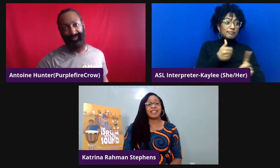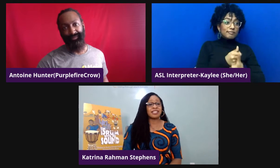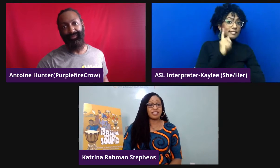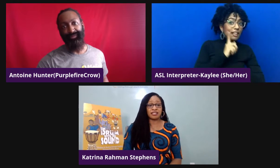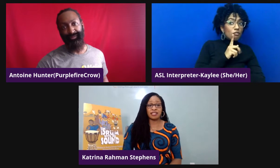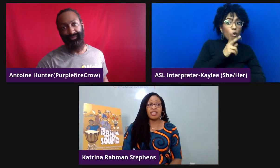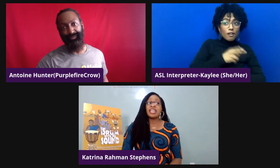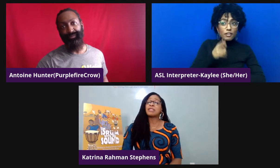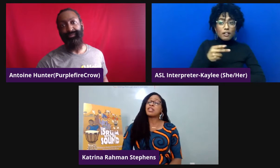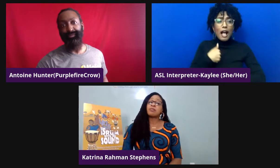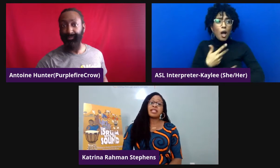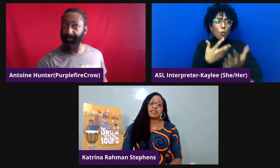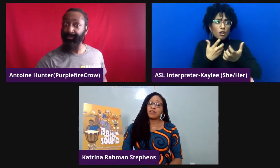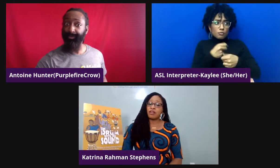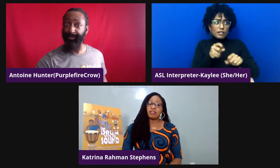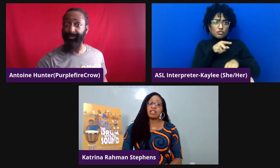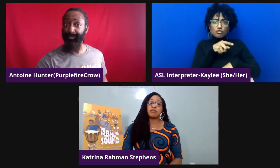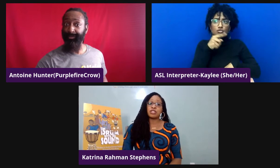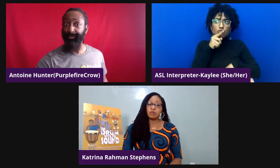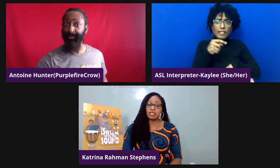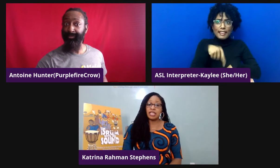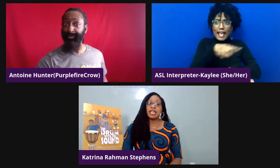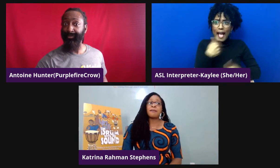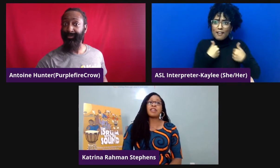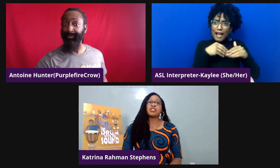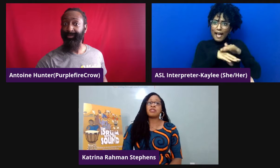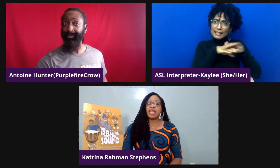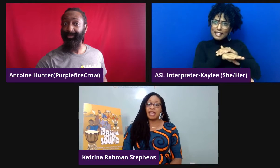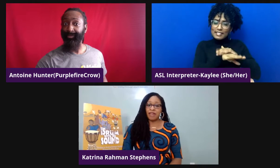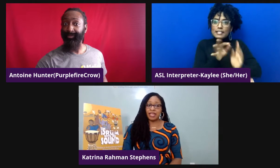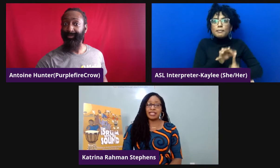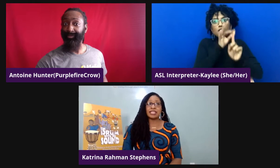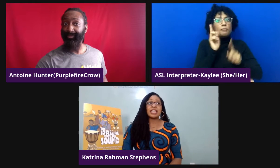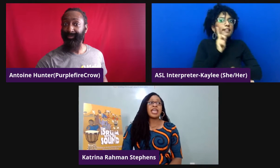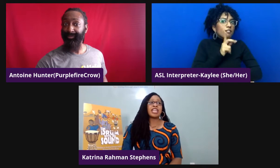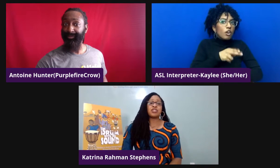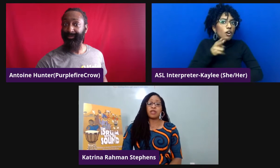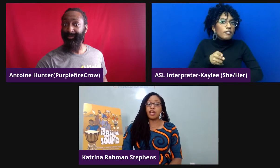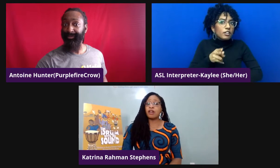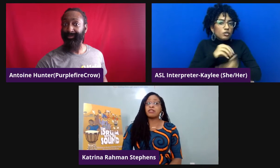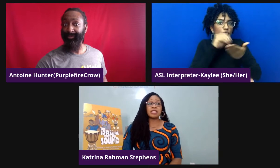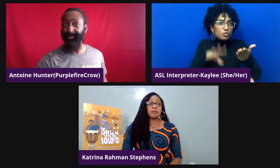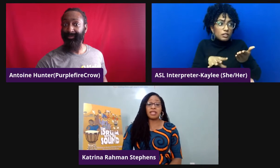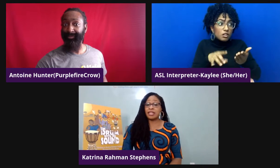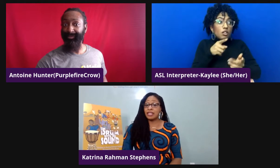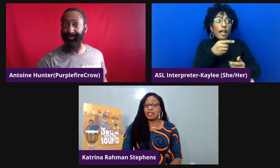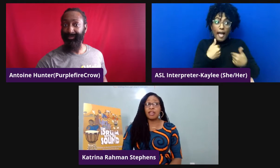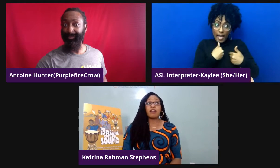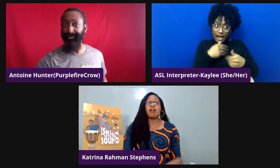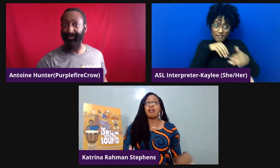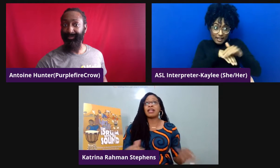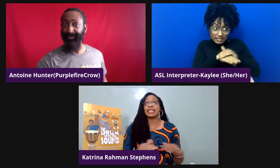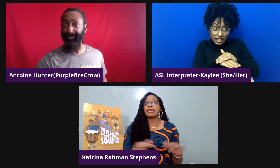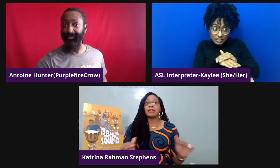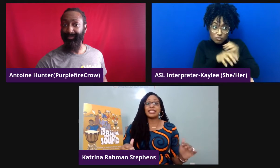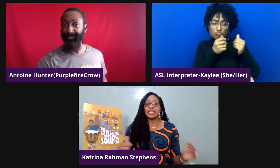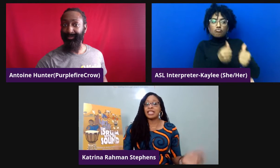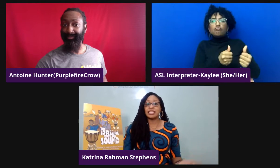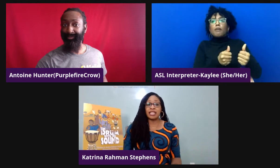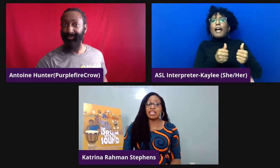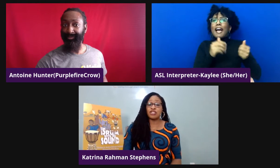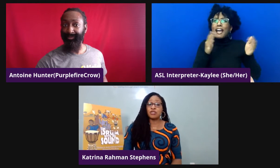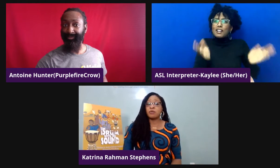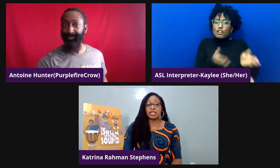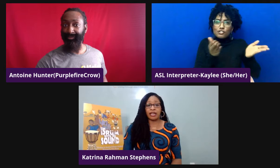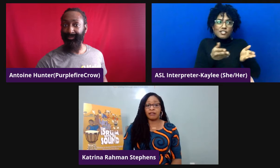had access, especially my deaf and hard of hearing students, make sure they have access and to encourage them that there are limitless things